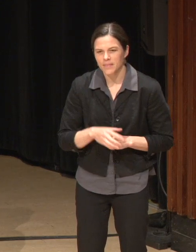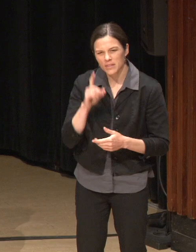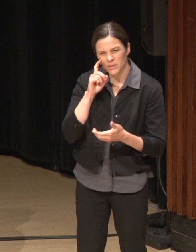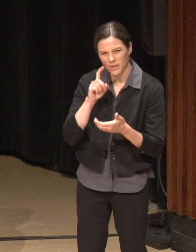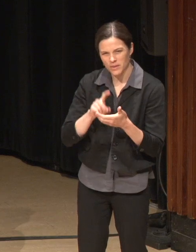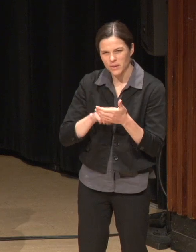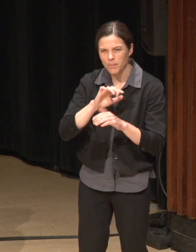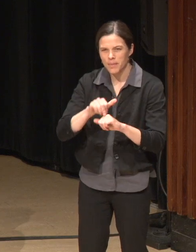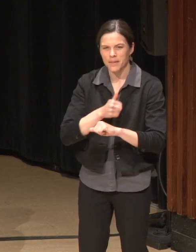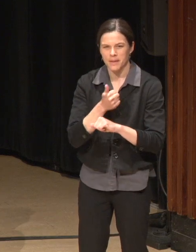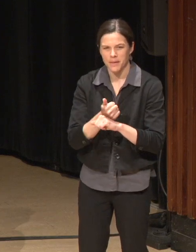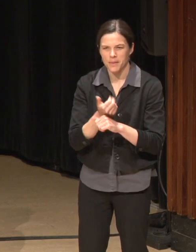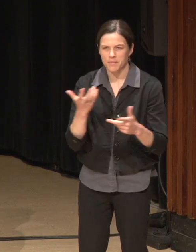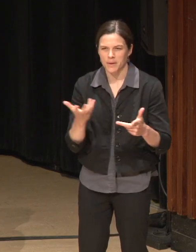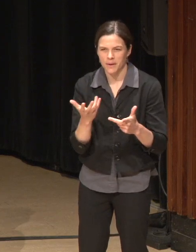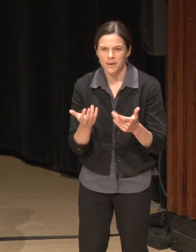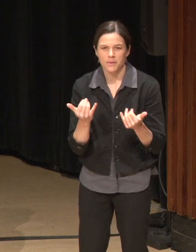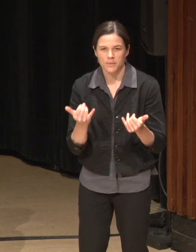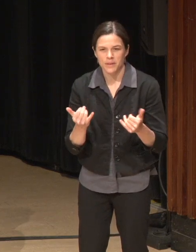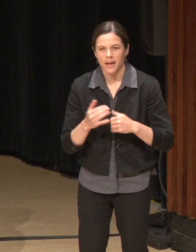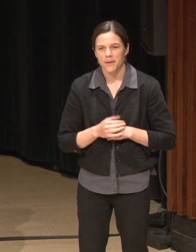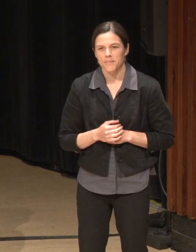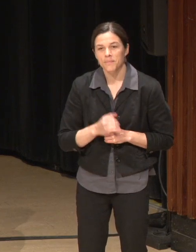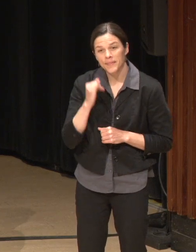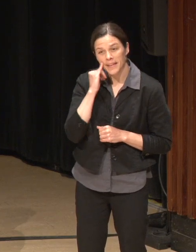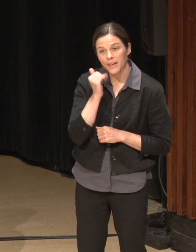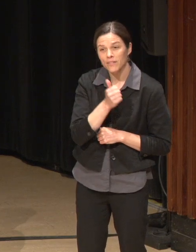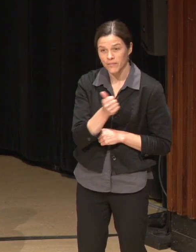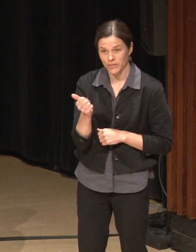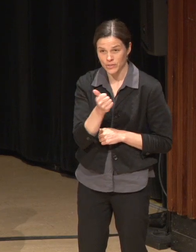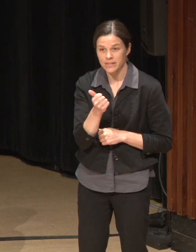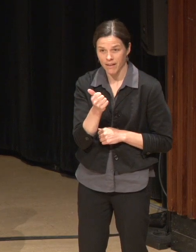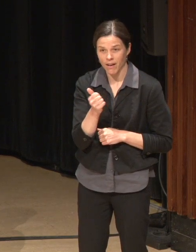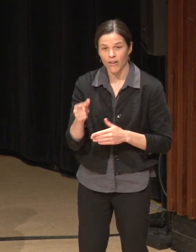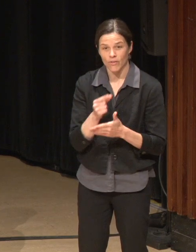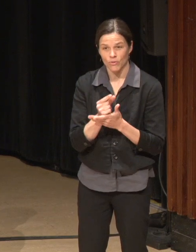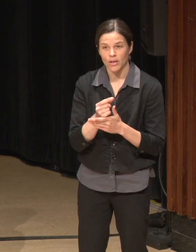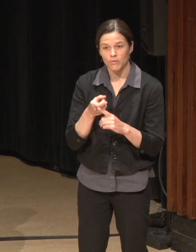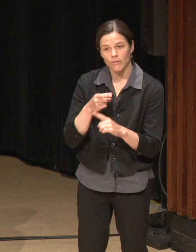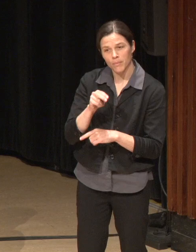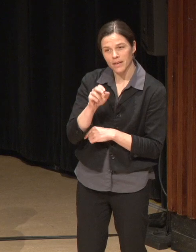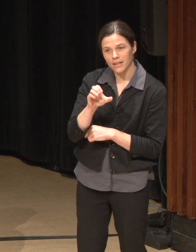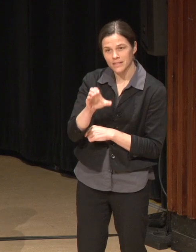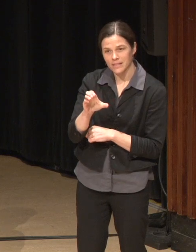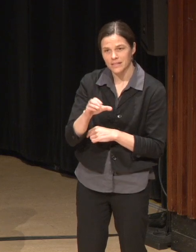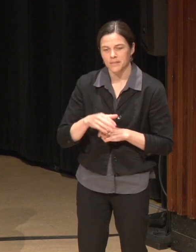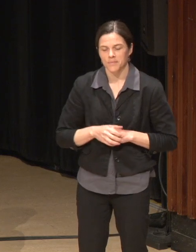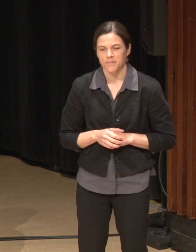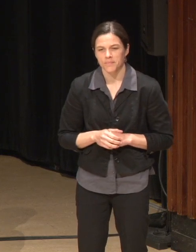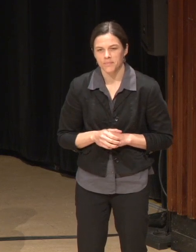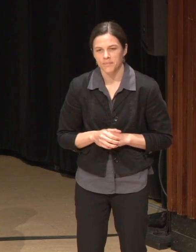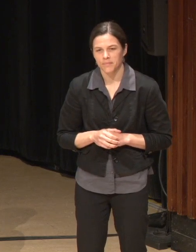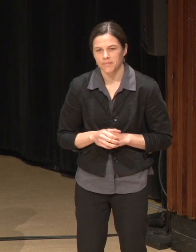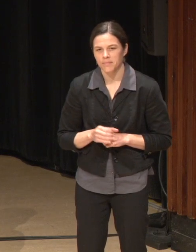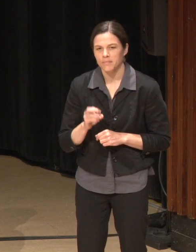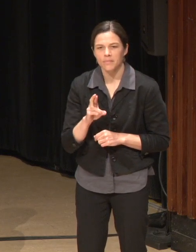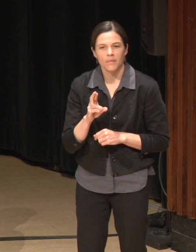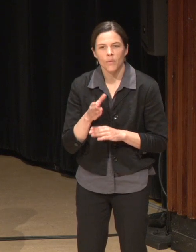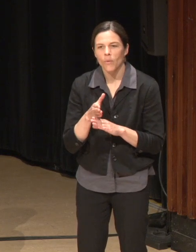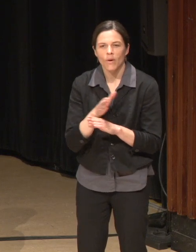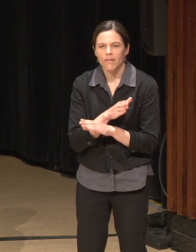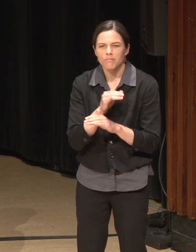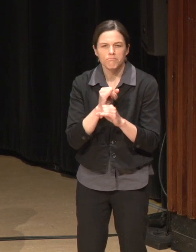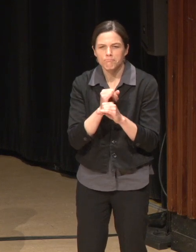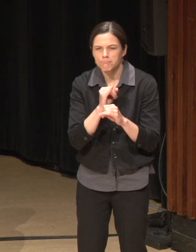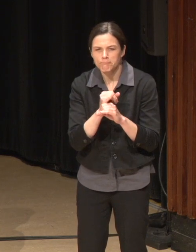who are joining us this morning. If you are a past graduate of NSCC or any of our predecessor institutions or